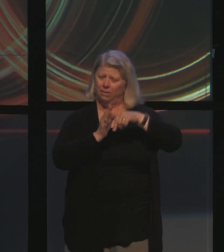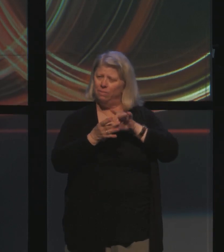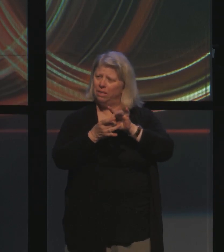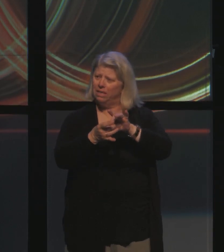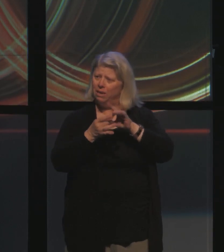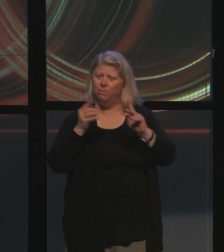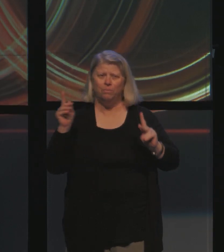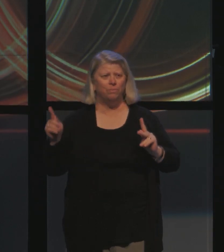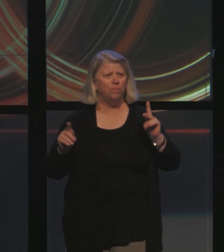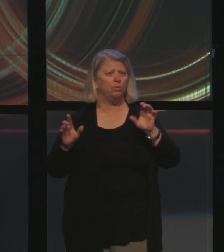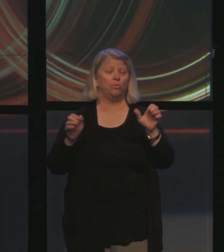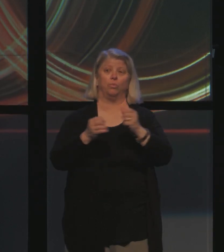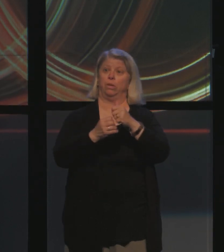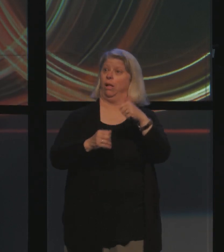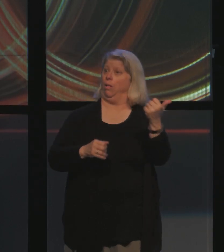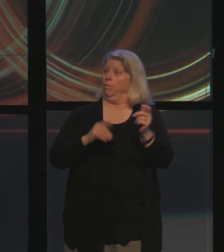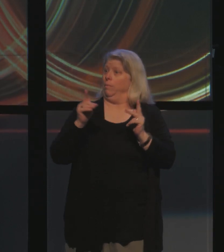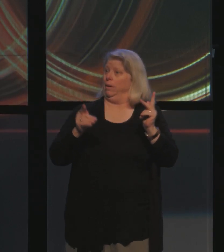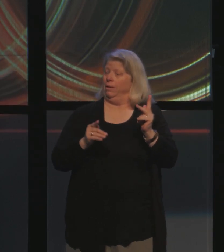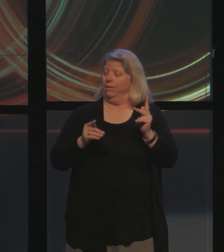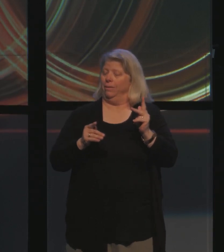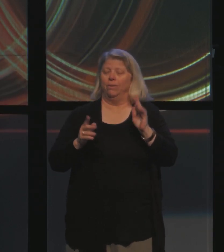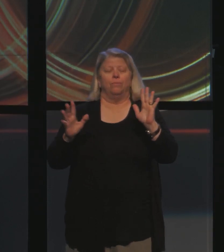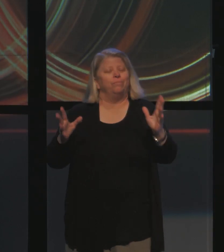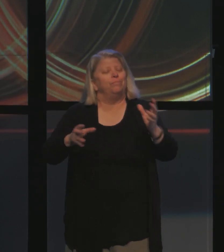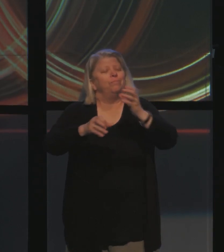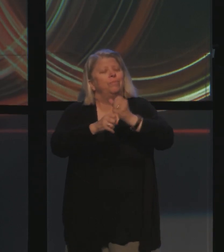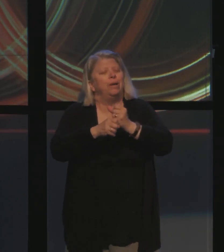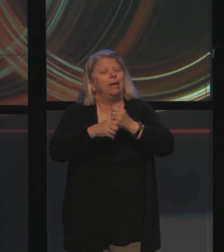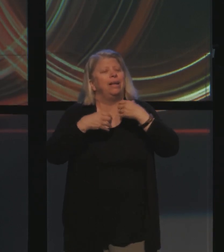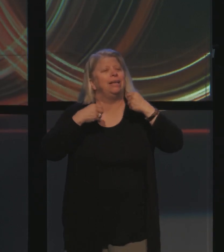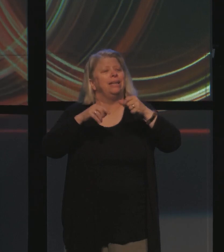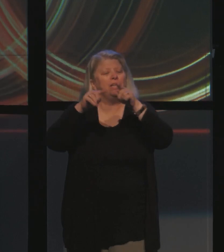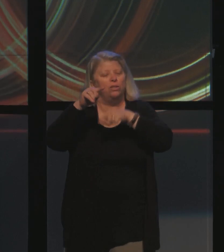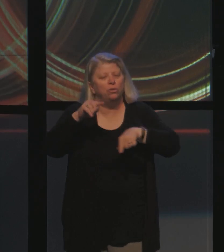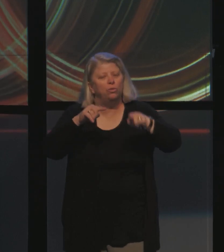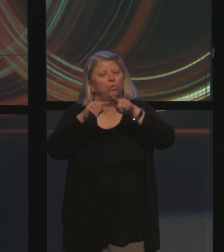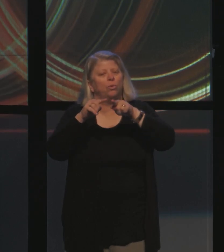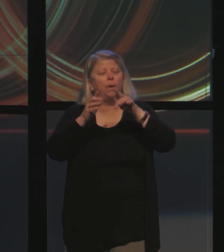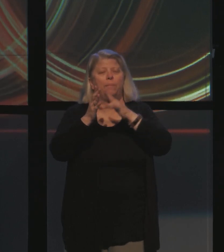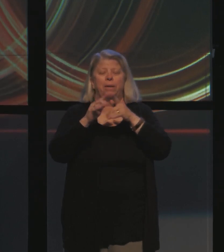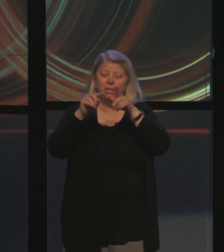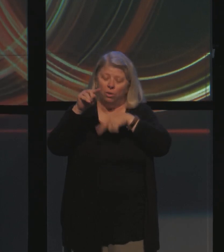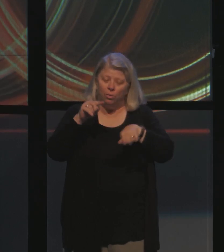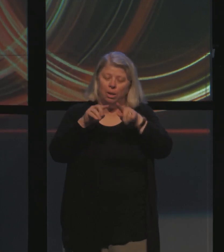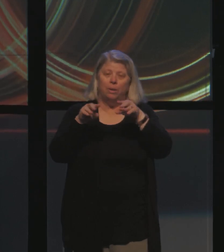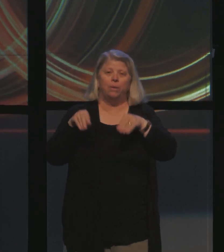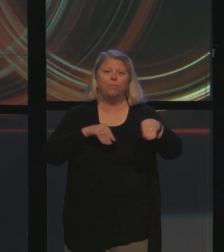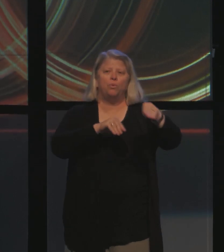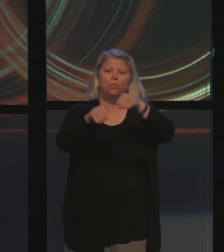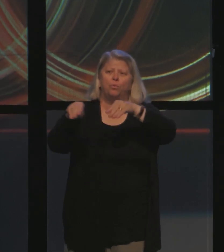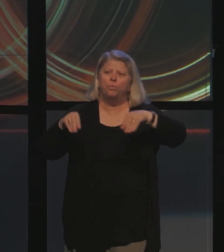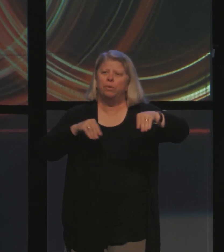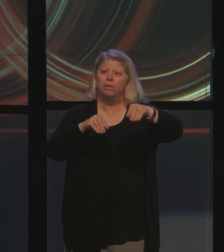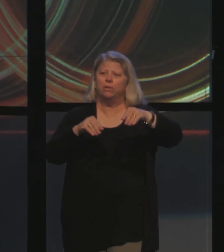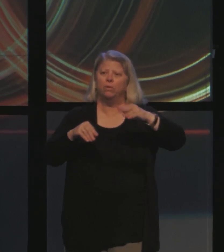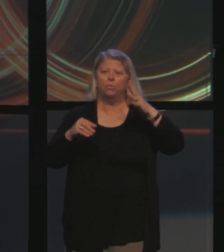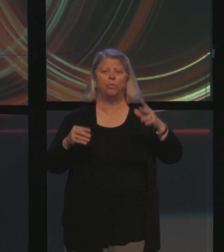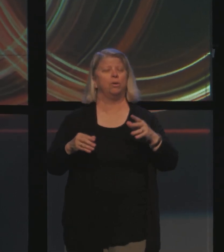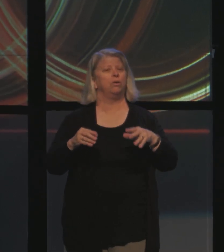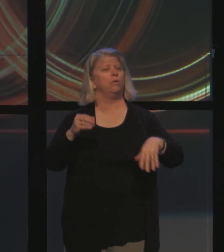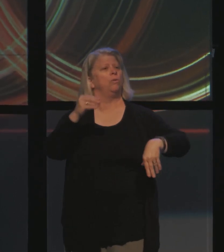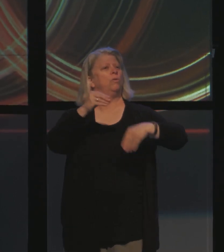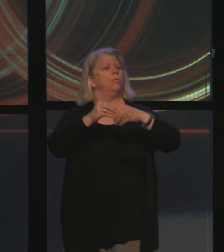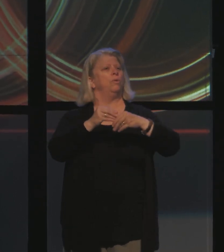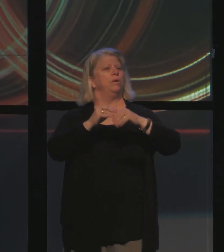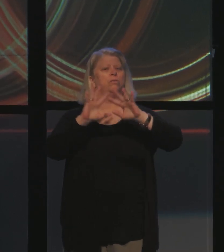people. You do it with others. In short, adapting a healing circle approach or a medicine wheel approach to movement, right? It will enrich the